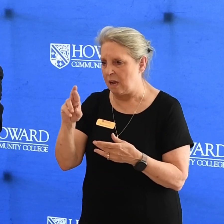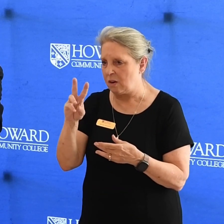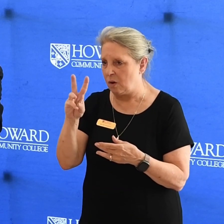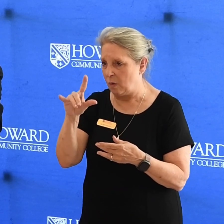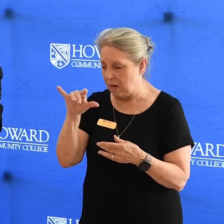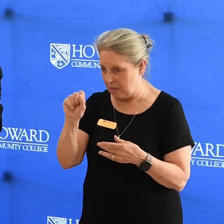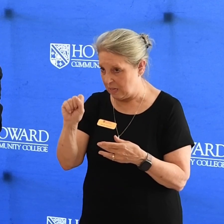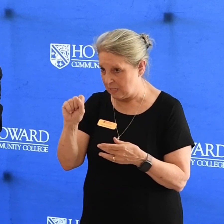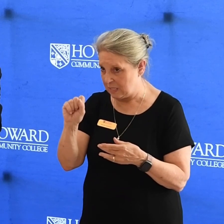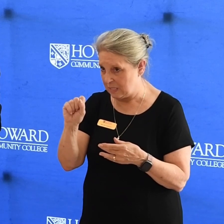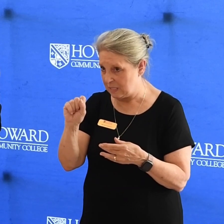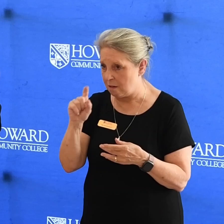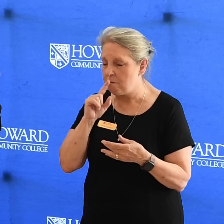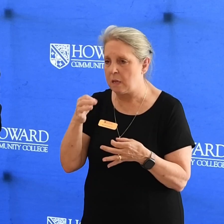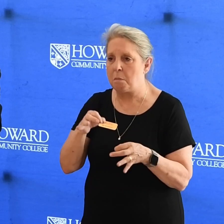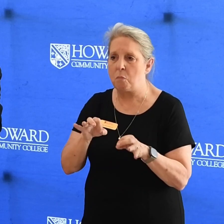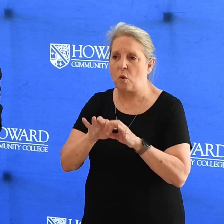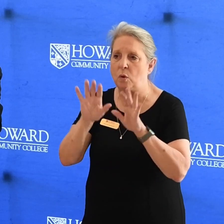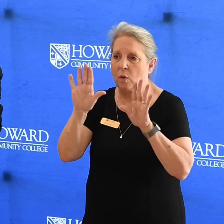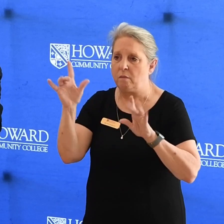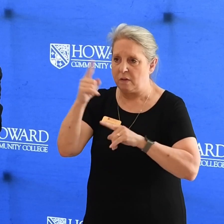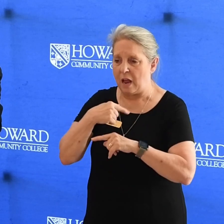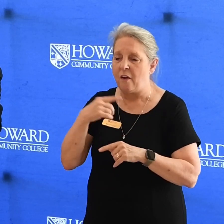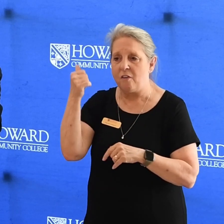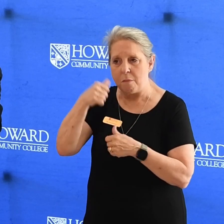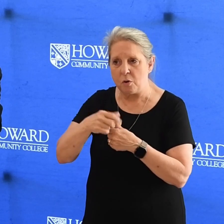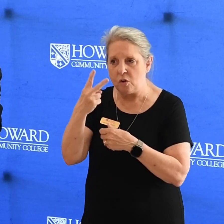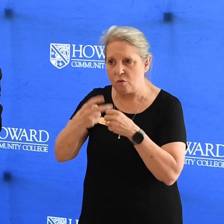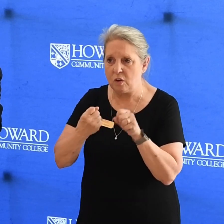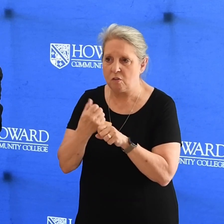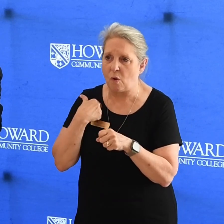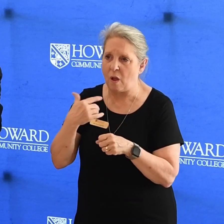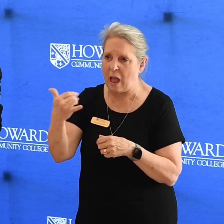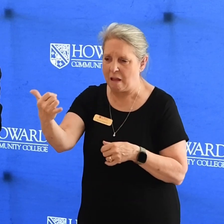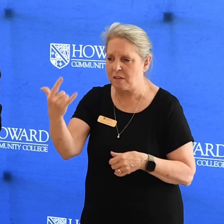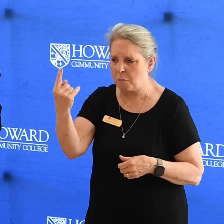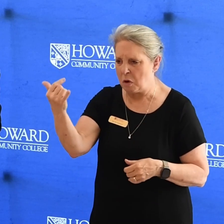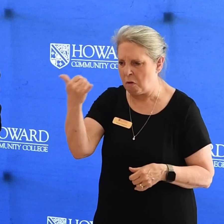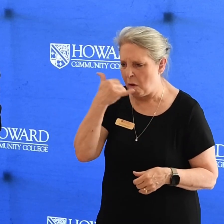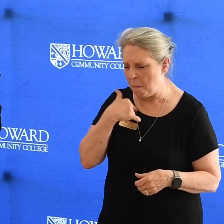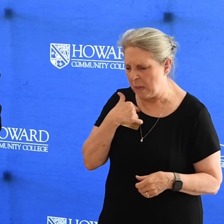College, this is a really important and wonderful day. I remember a couple years ago when I got a call that the